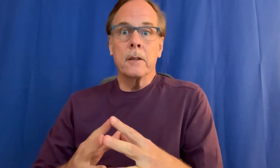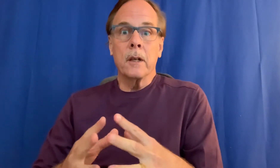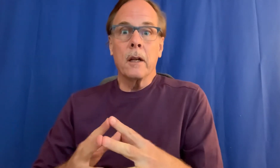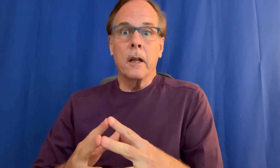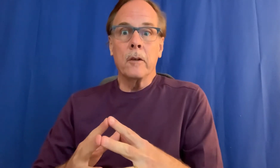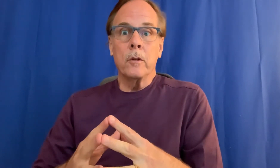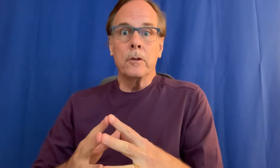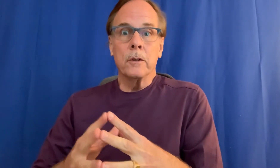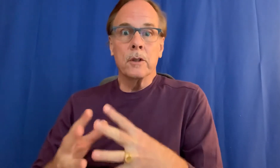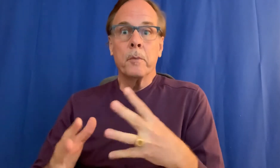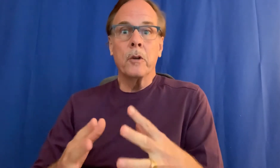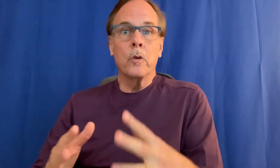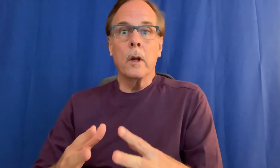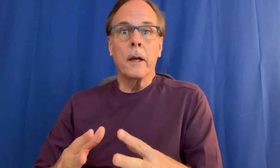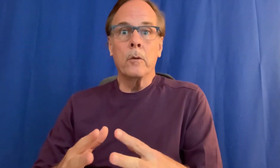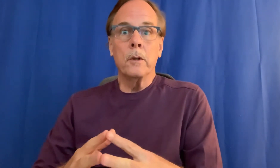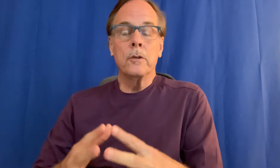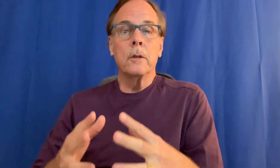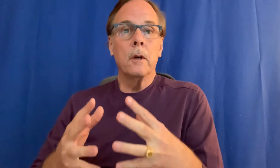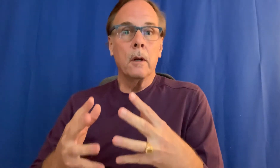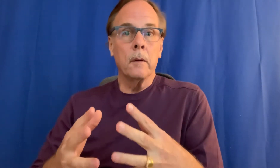Sign Language is a spatial language.